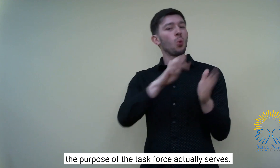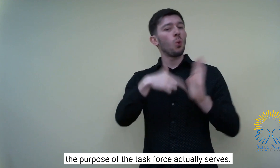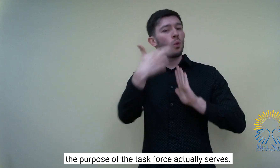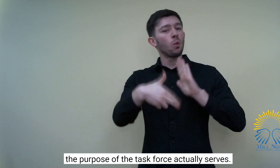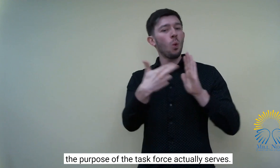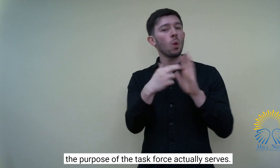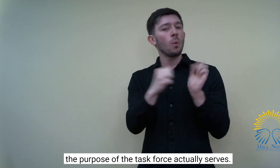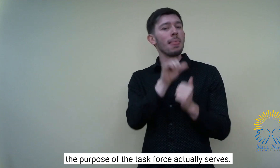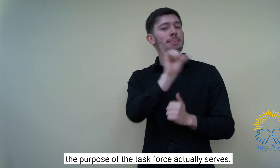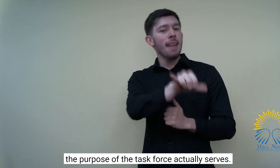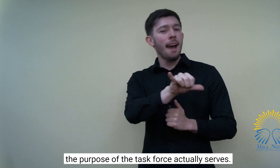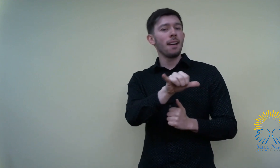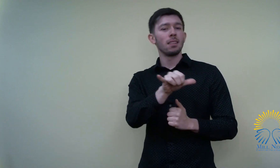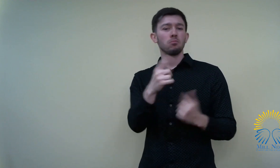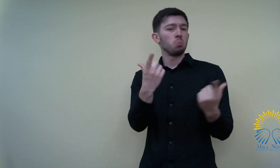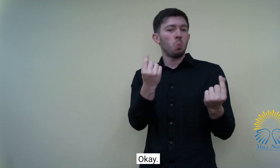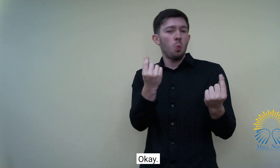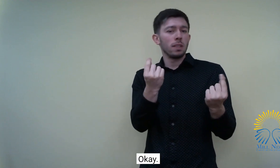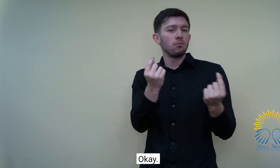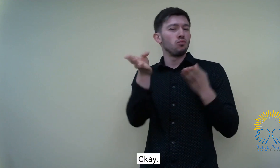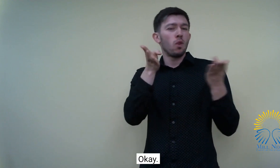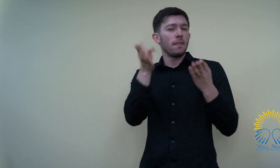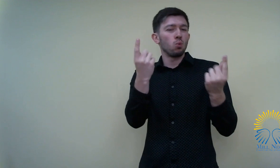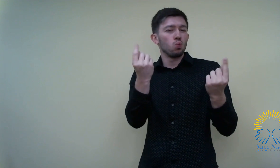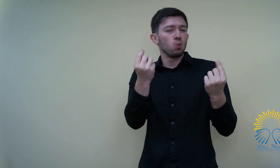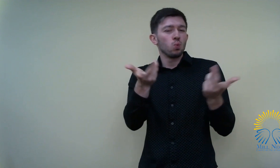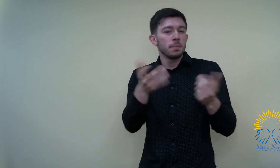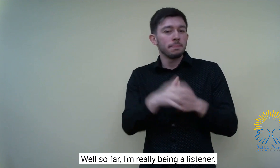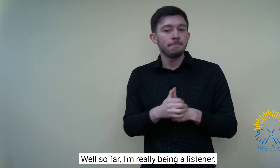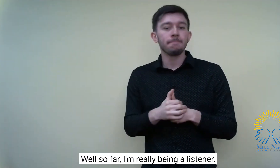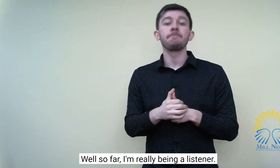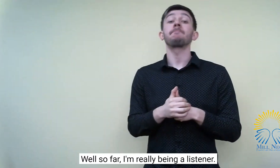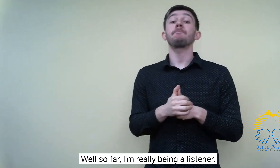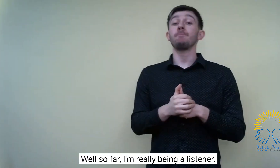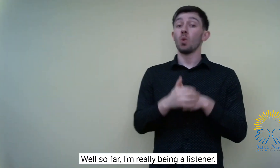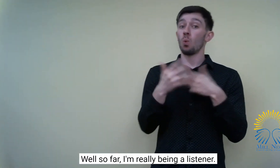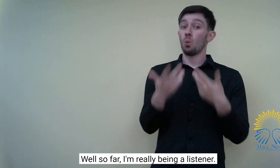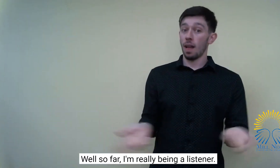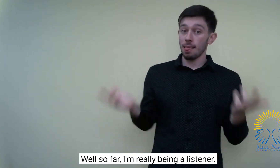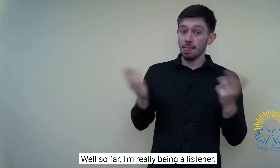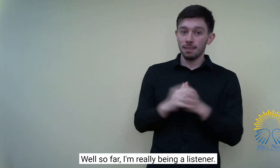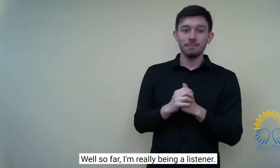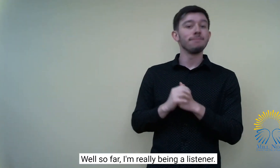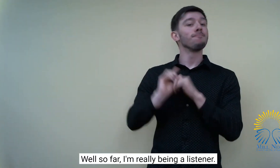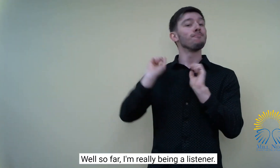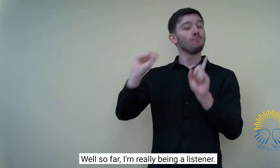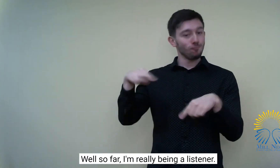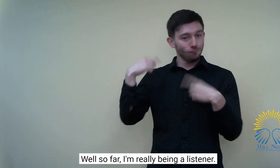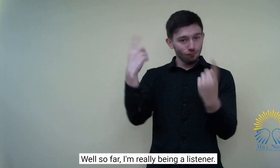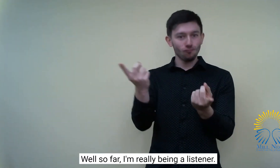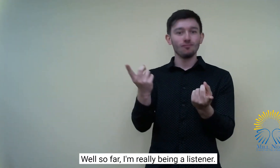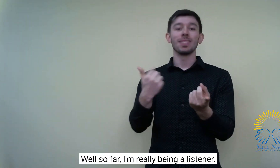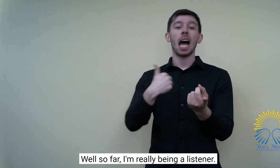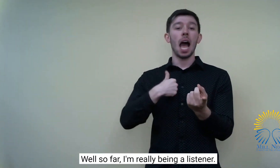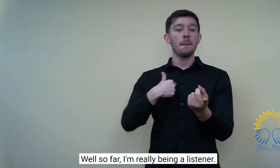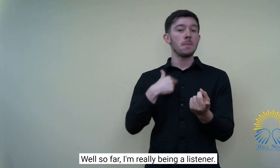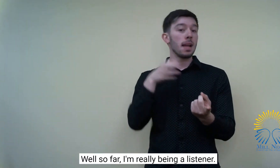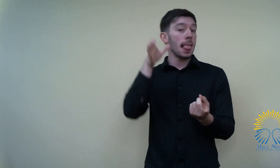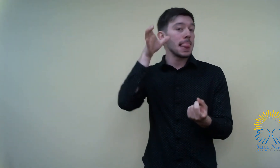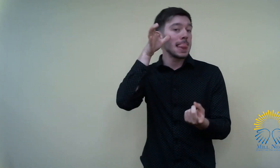actually serves. Okay. Well, so far I'm really being a listener.